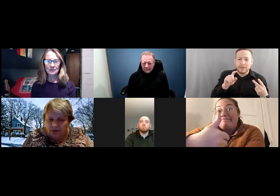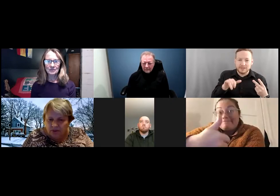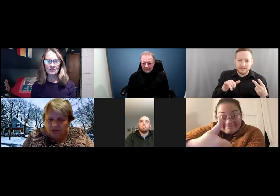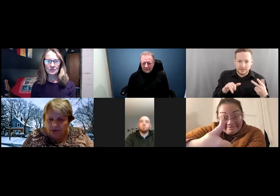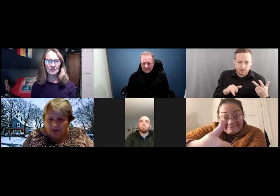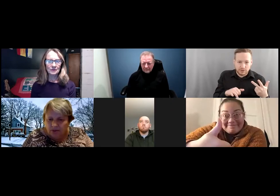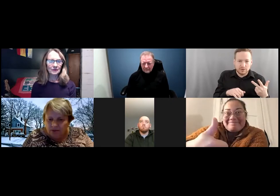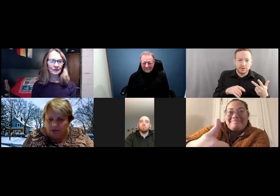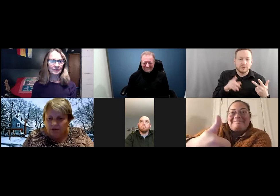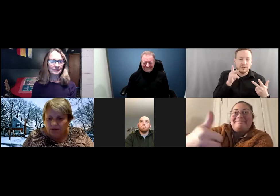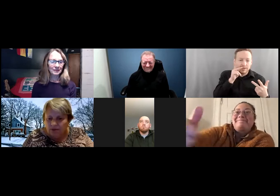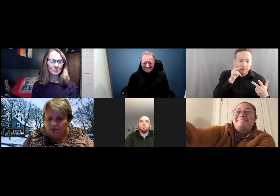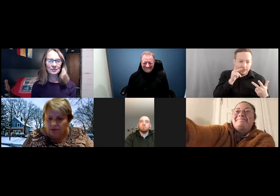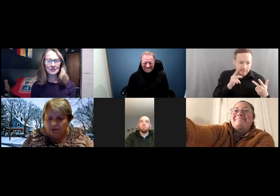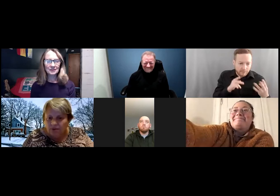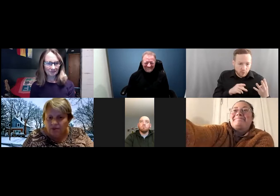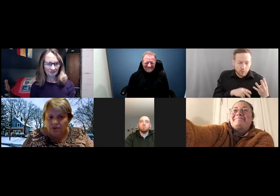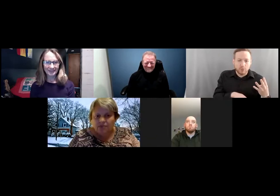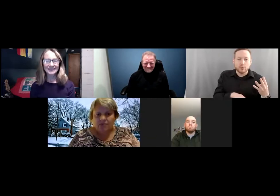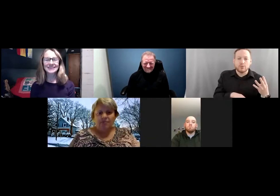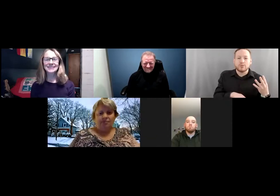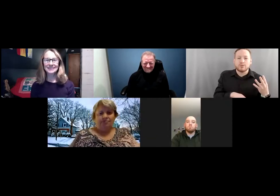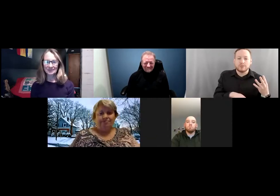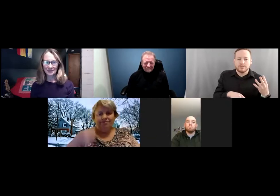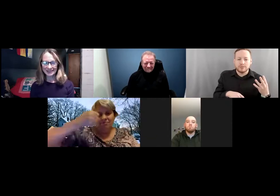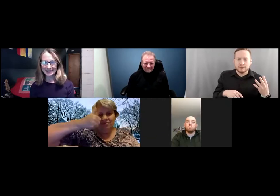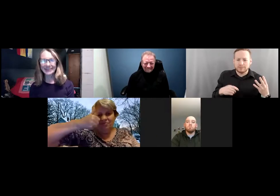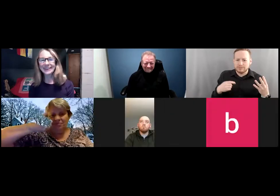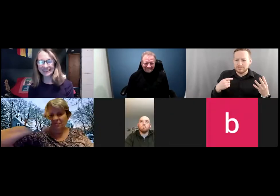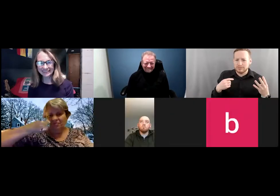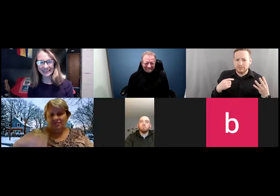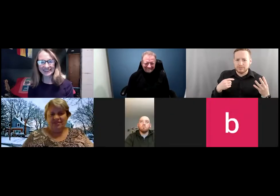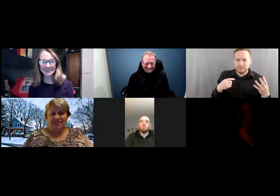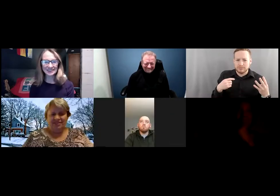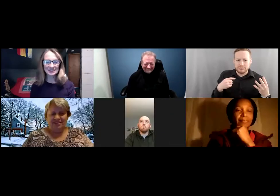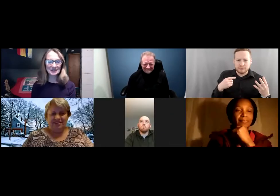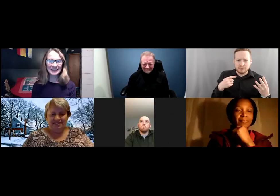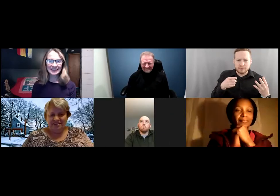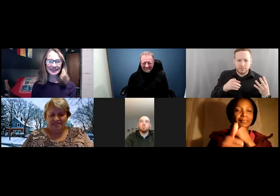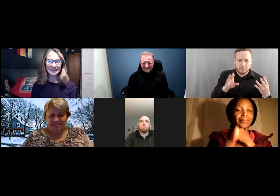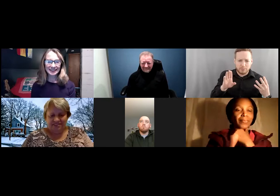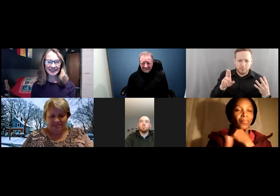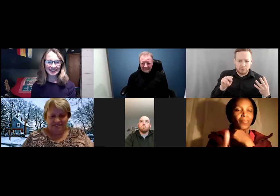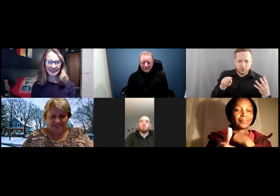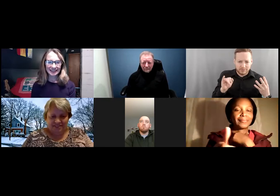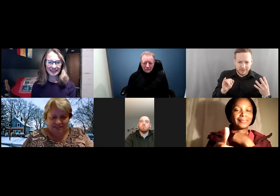Betsy, have you voted? Kimberly, Betsy, oh great, there's your thumb.